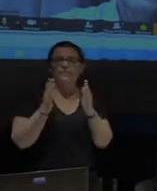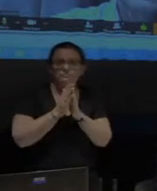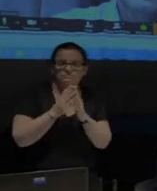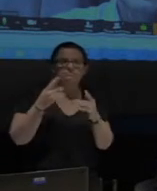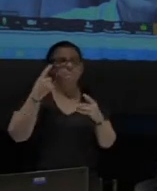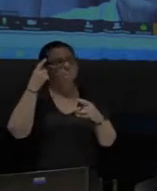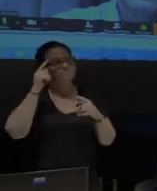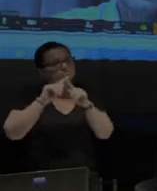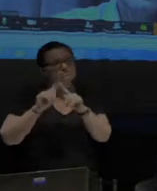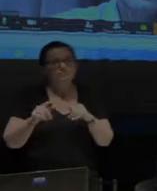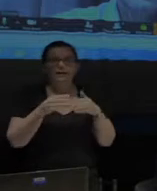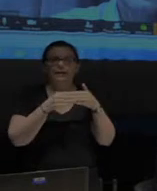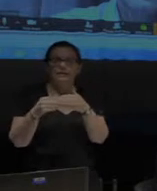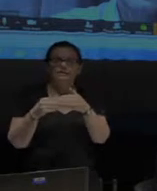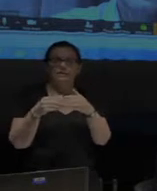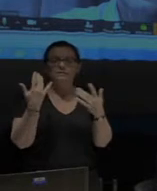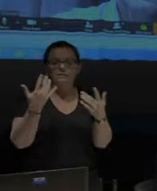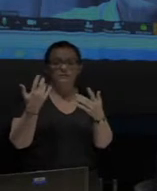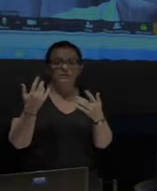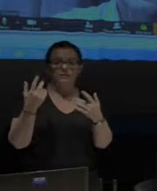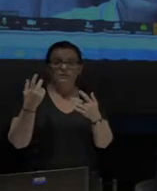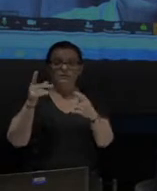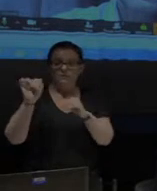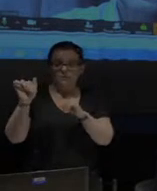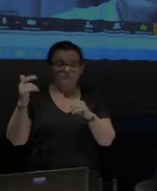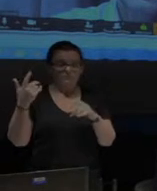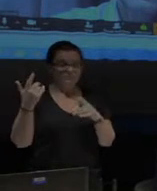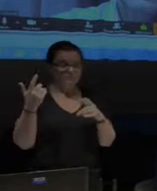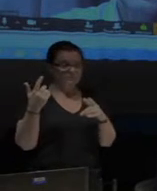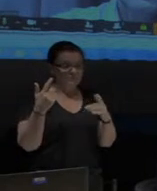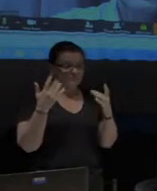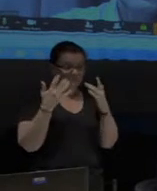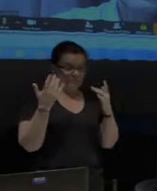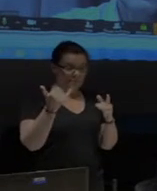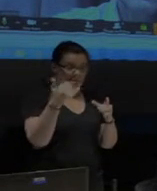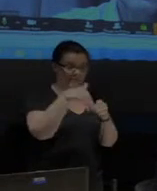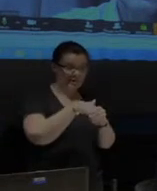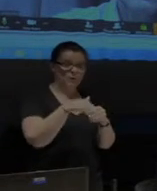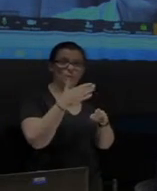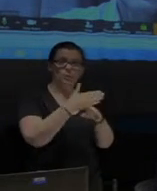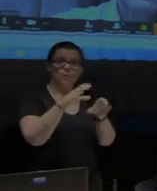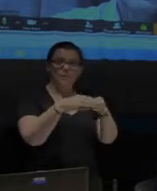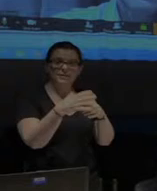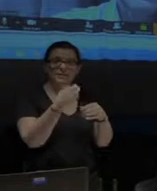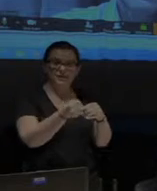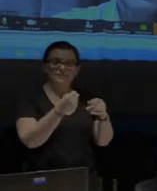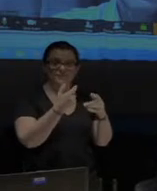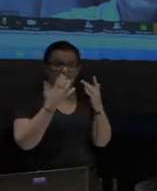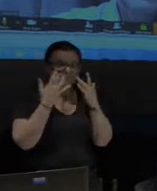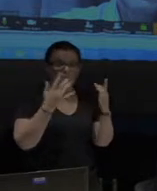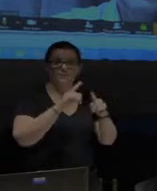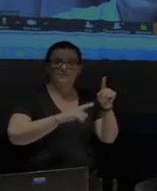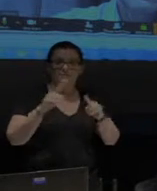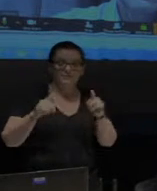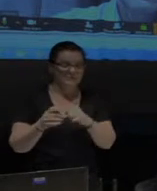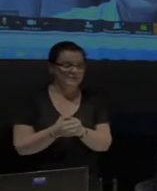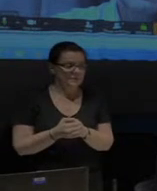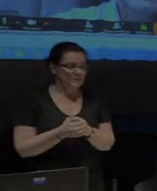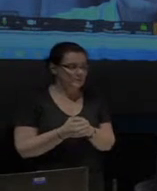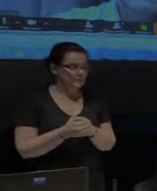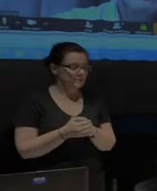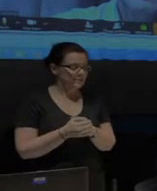around diversity within the workplace. We have very active communities in our organisation, and other people do too. We have the classic ones